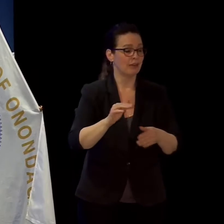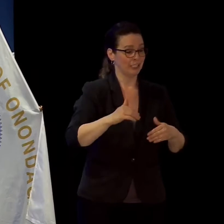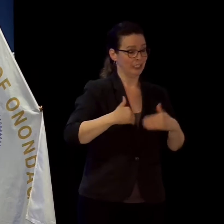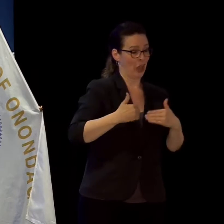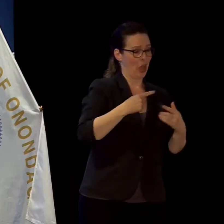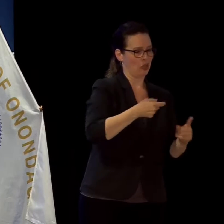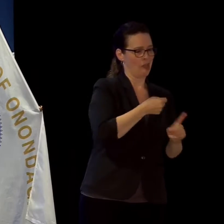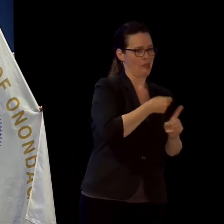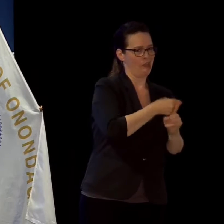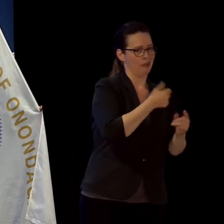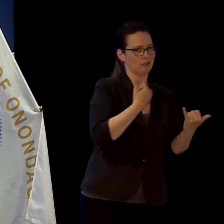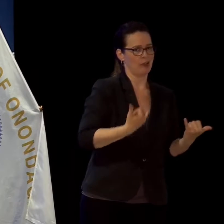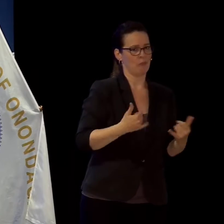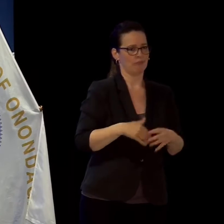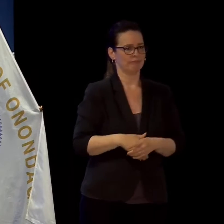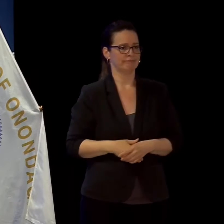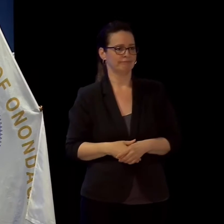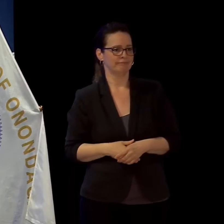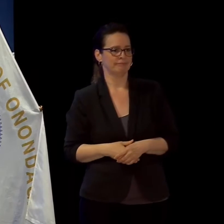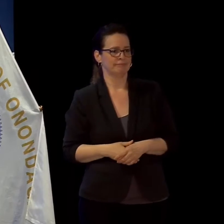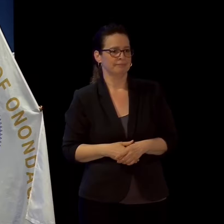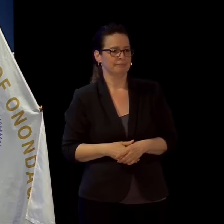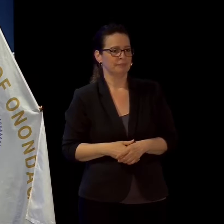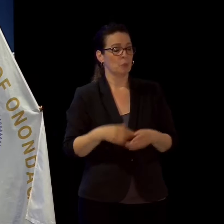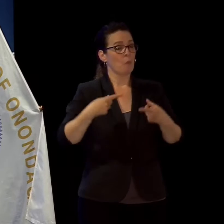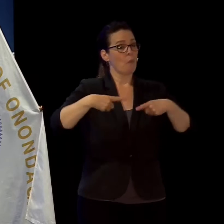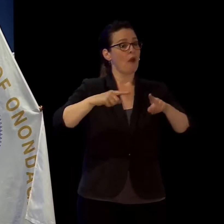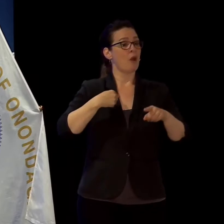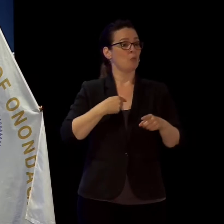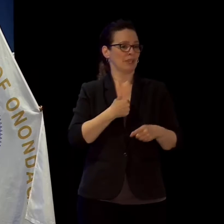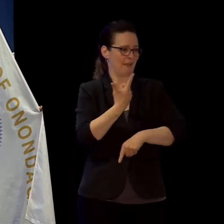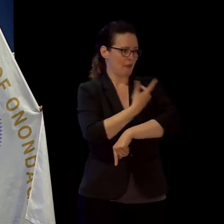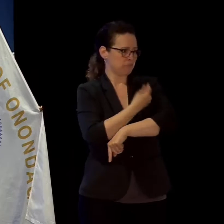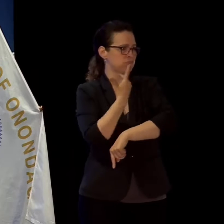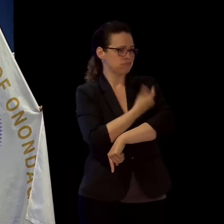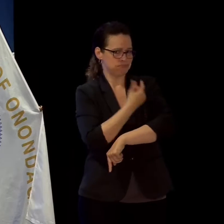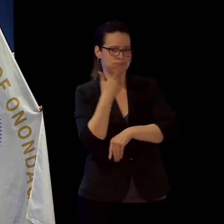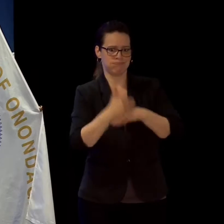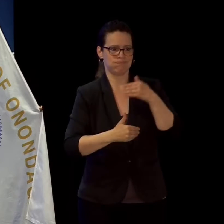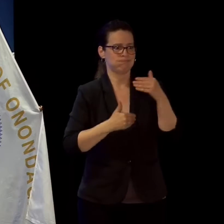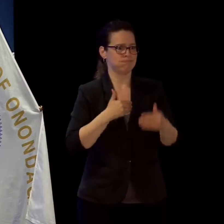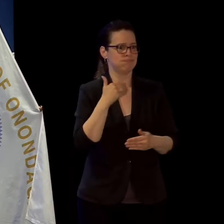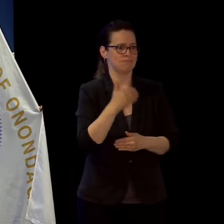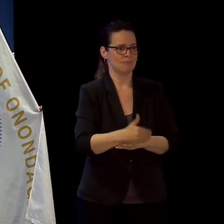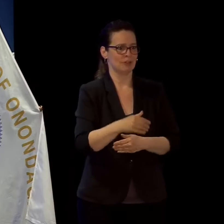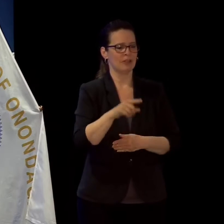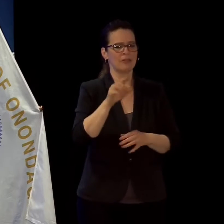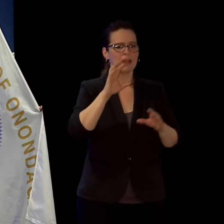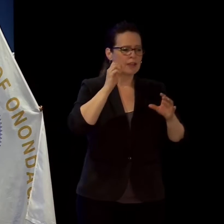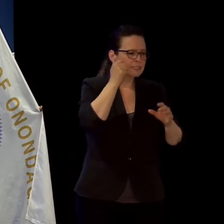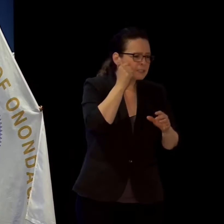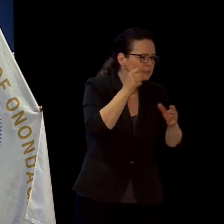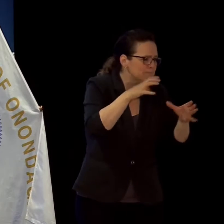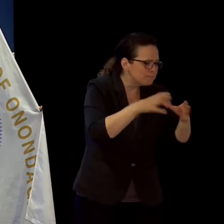Again, the virus, as we vaccinate more of these eligible demographics, the virus is going to push into